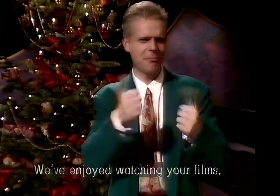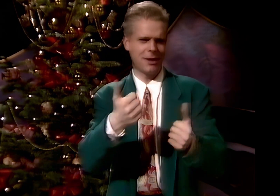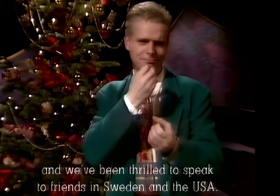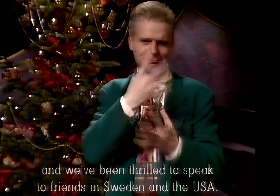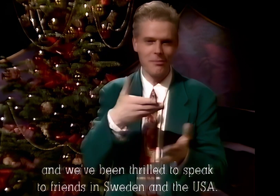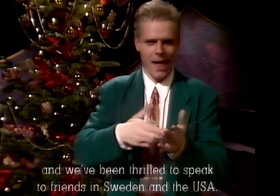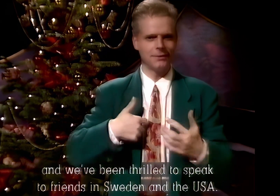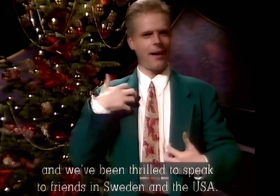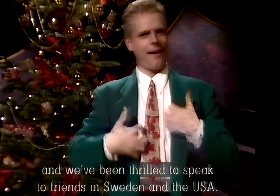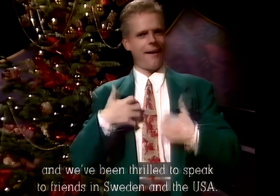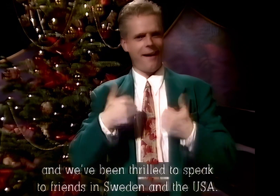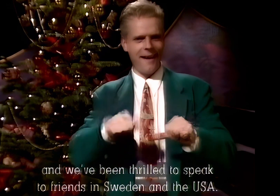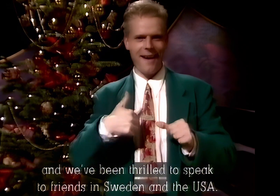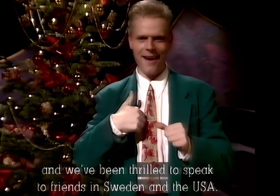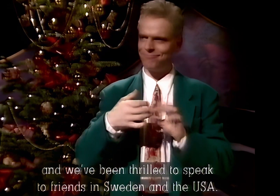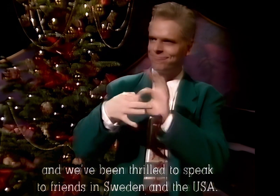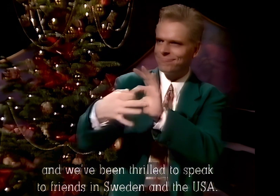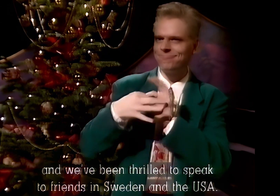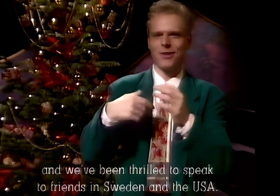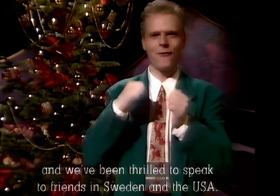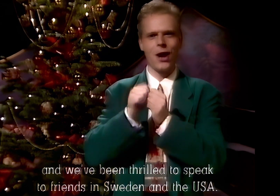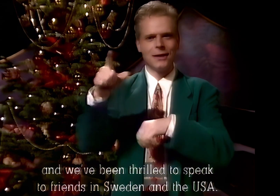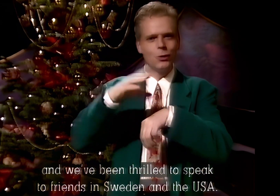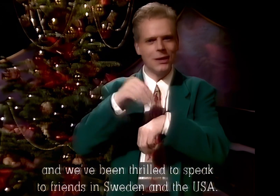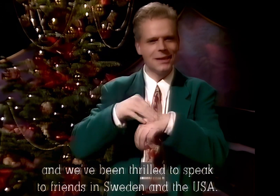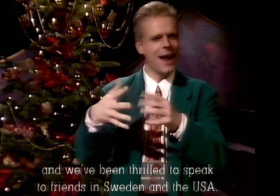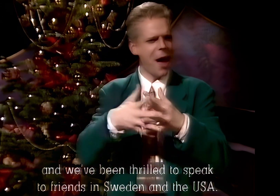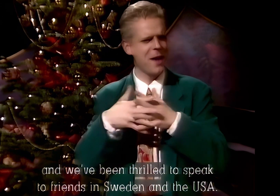also been thrilled to speak to friends in Sweden and the USA.